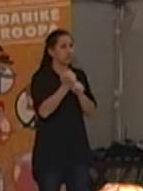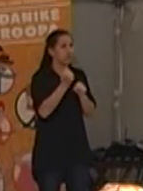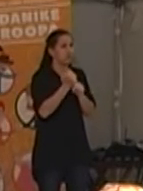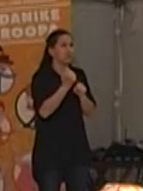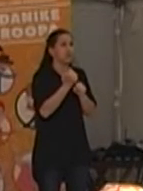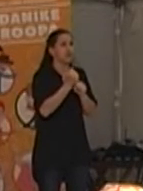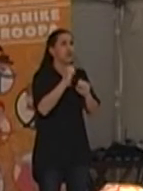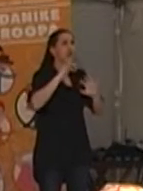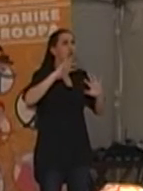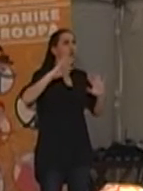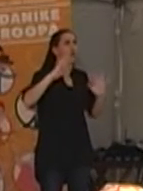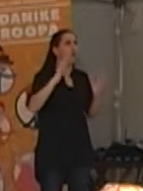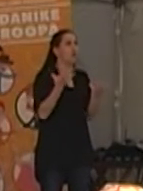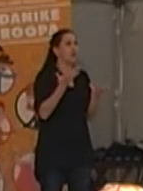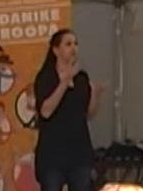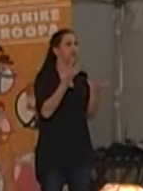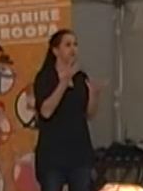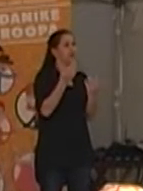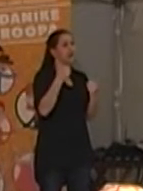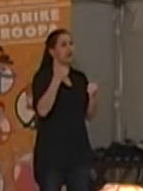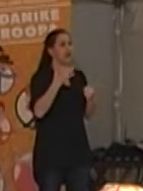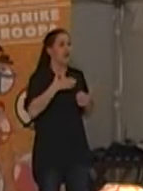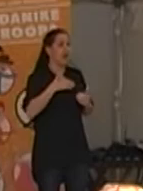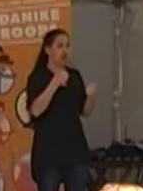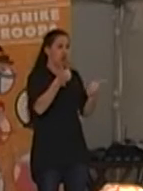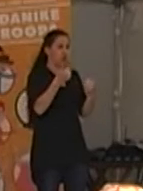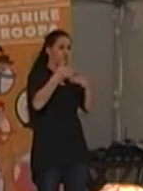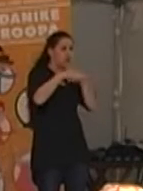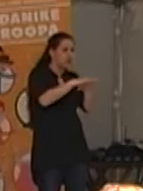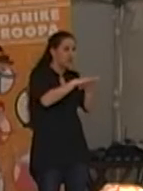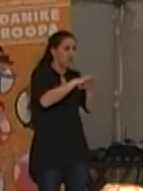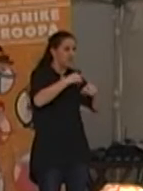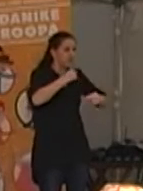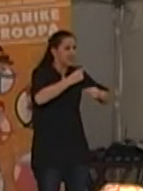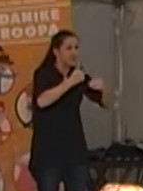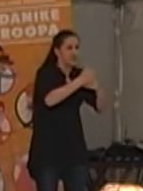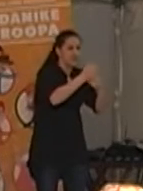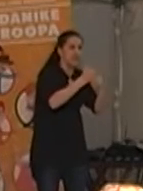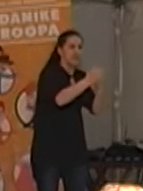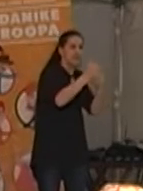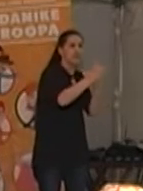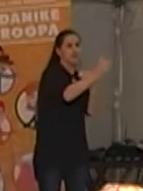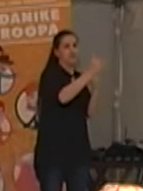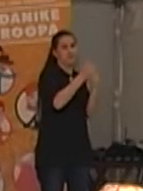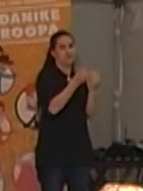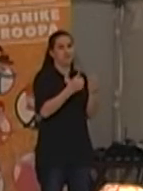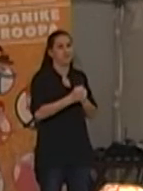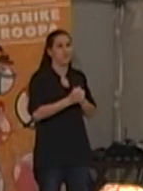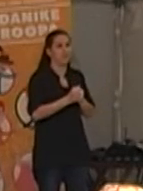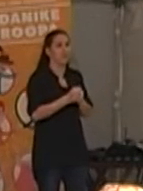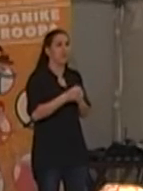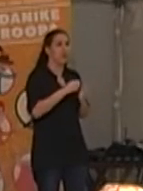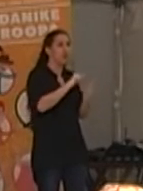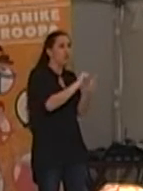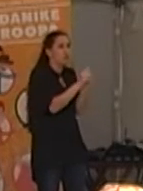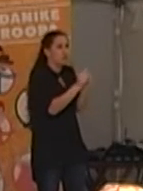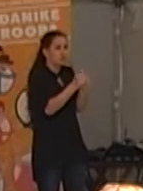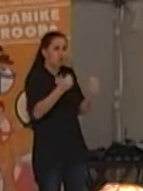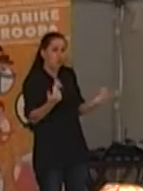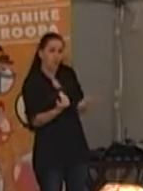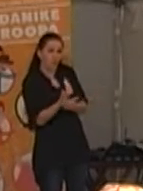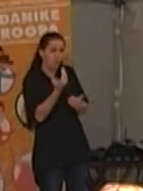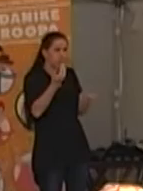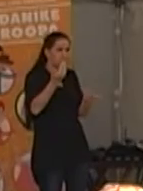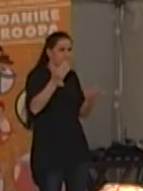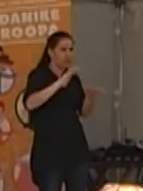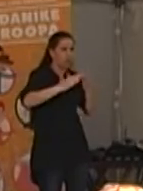systems sustainable, as good, and having them accommodated to new circumstances, etc., etc.